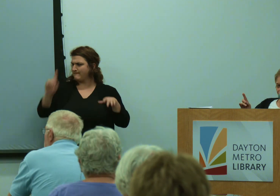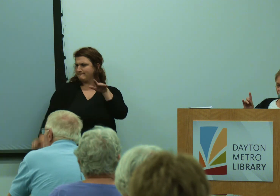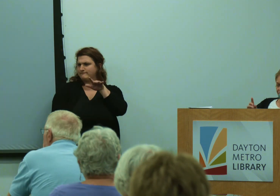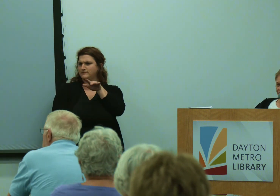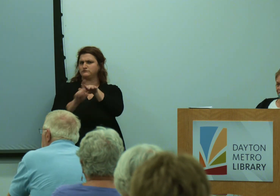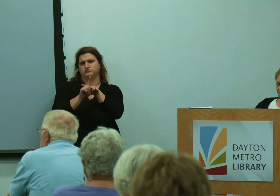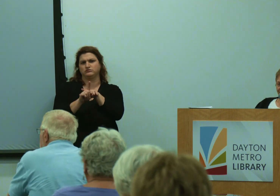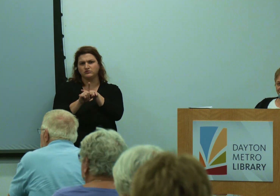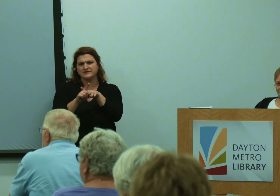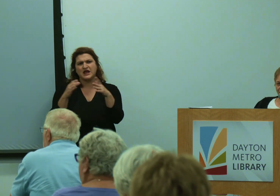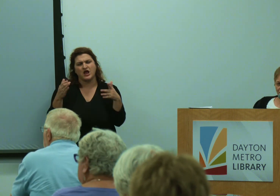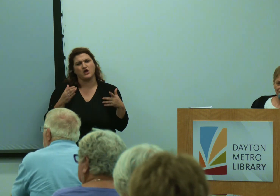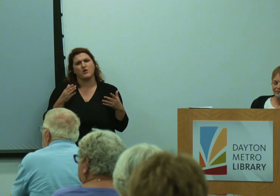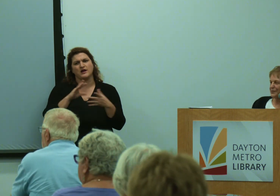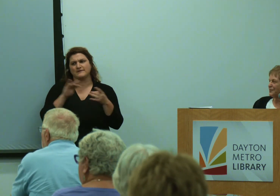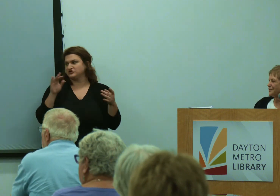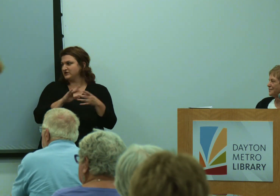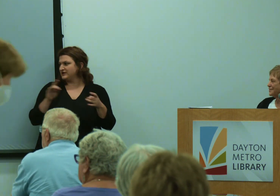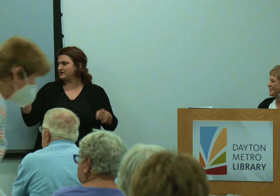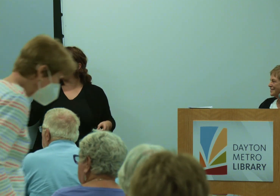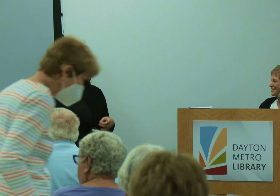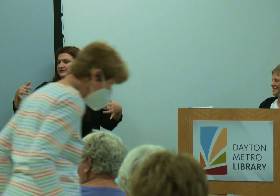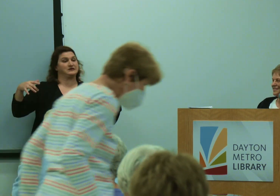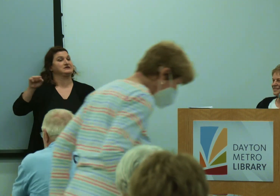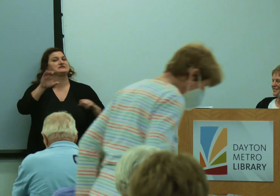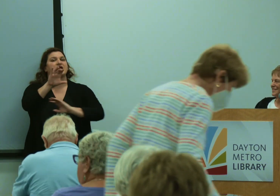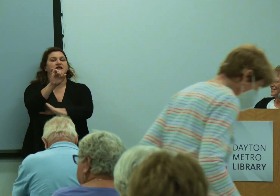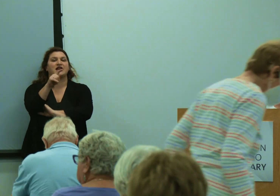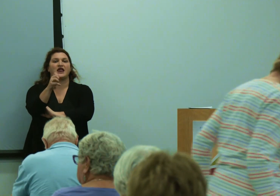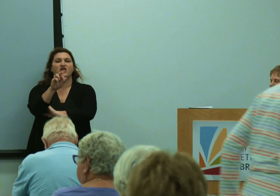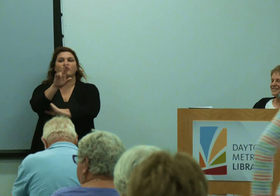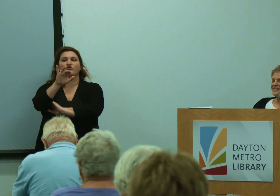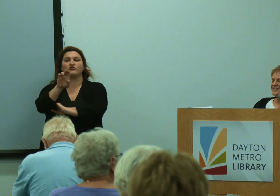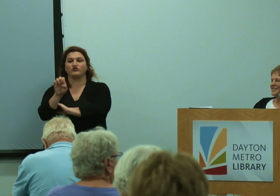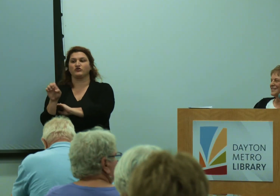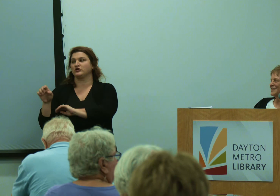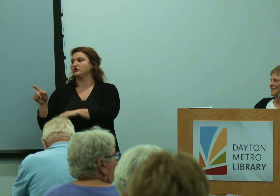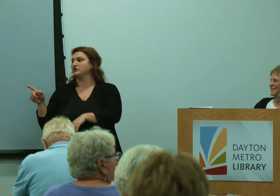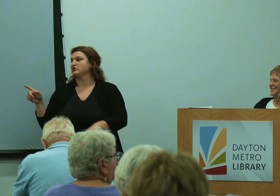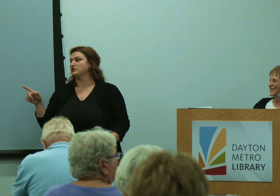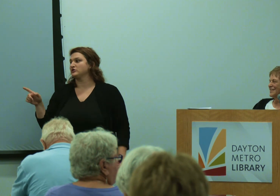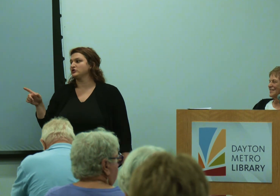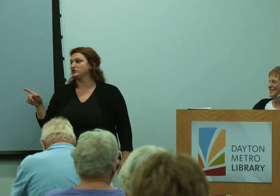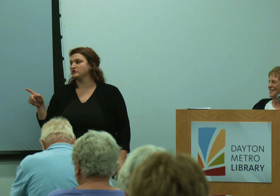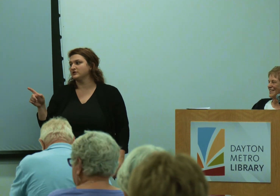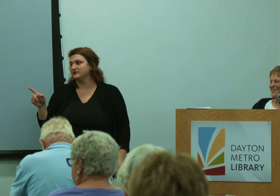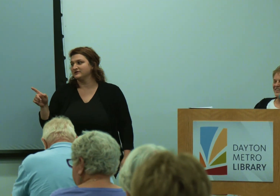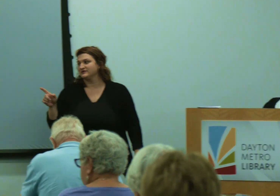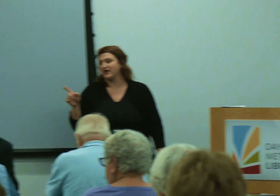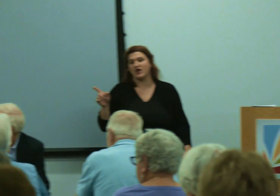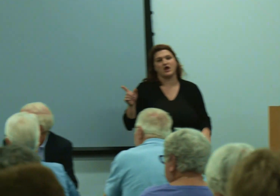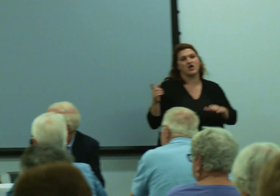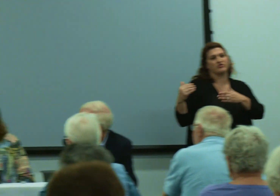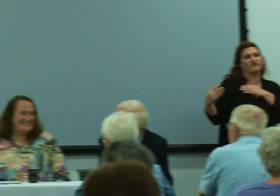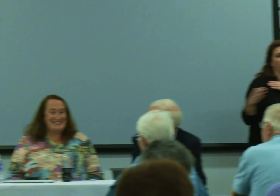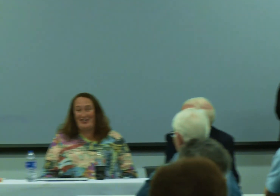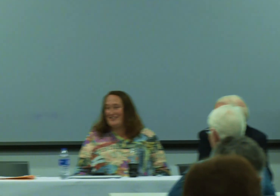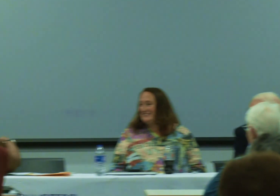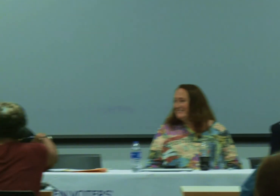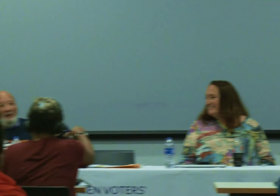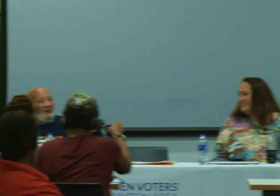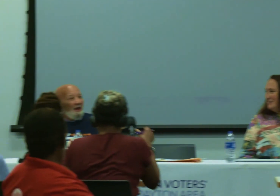wanted to mention. Yes, Catherine Dennis made me rewrite my presentation so many times. I forgot